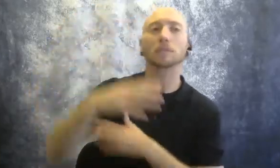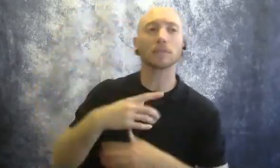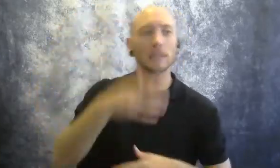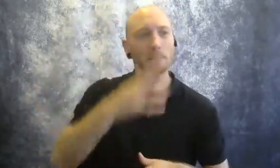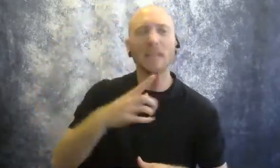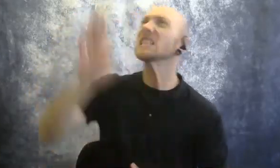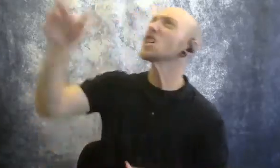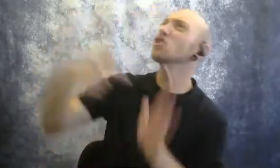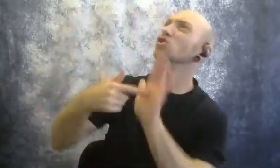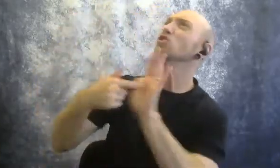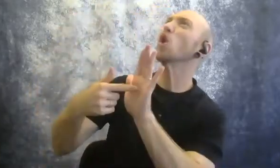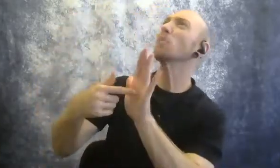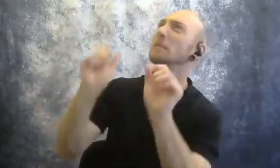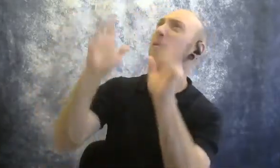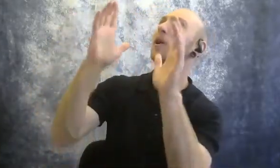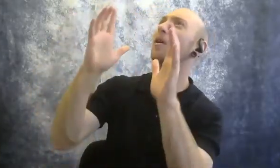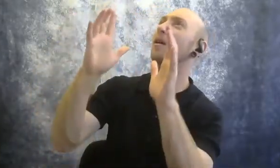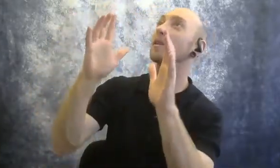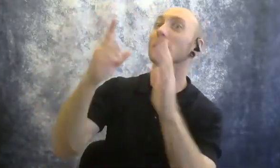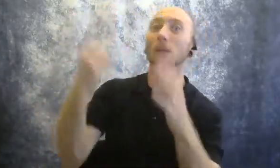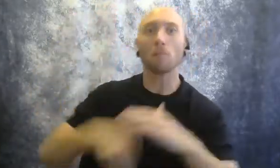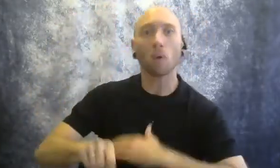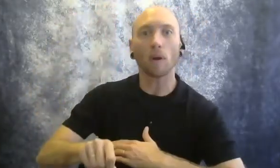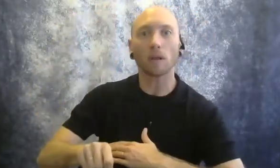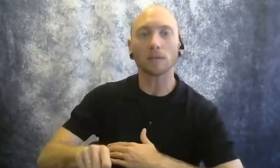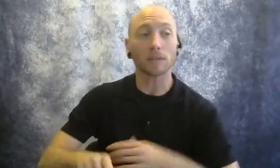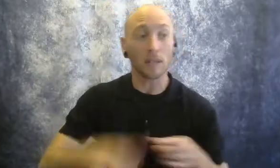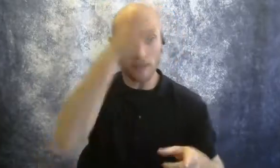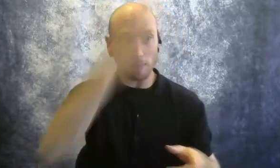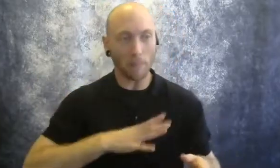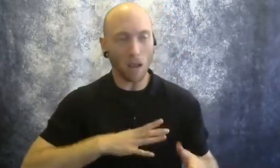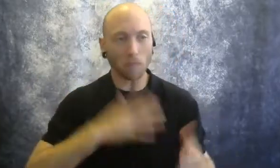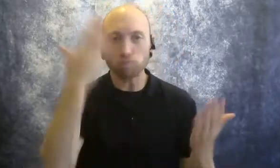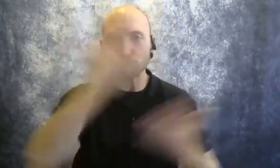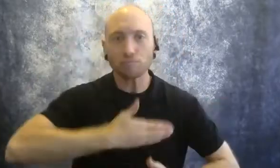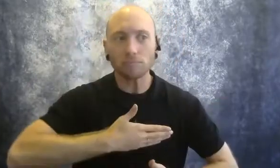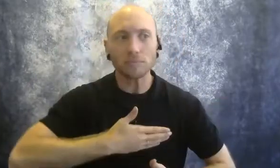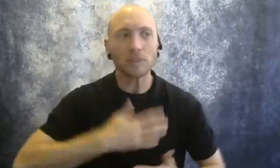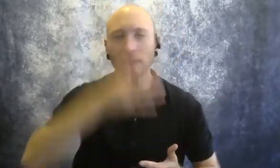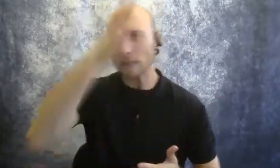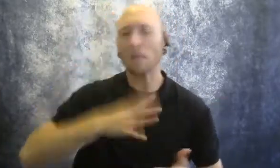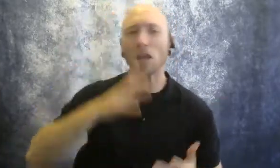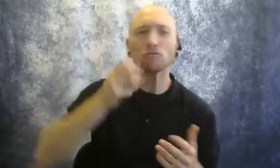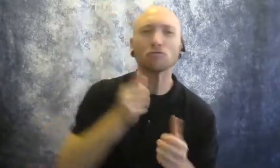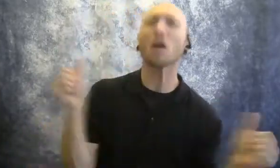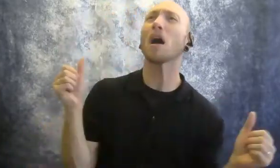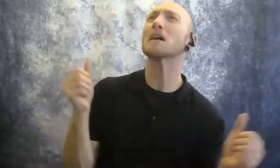And the man shouted, God, show me a miracle. And a life was born, but the man did not know. So the man cried out in